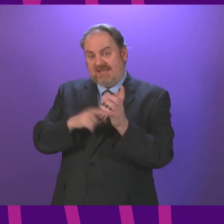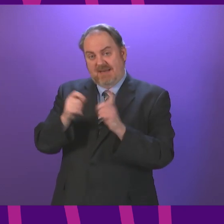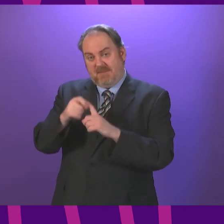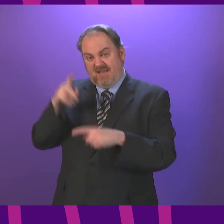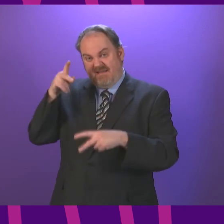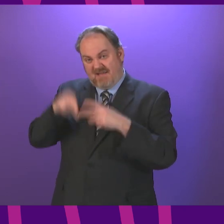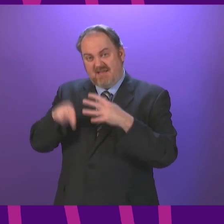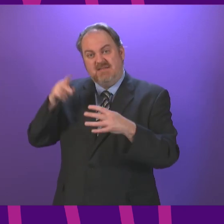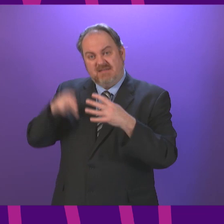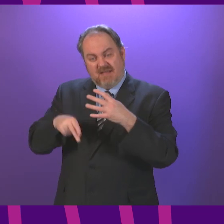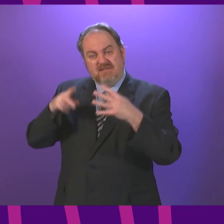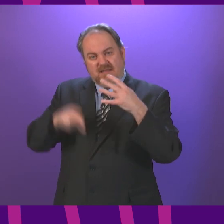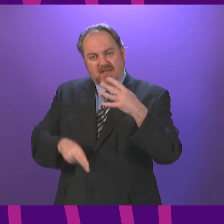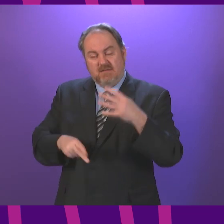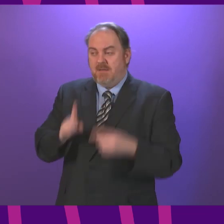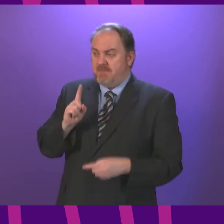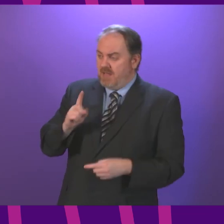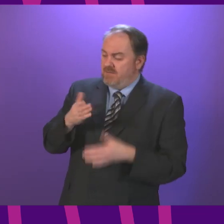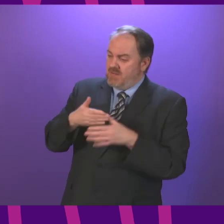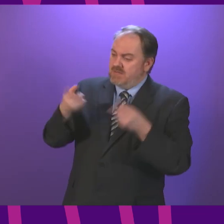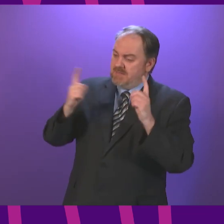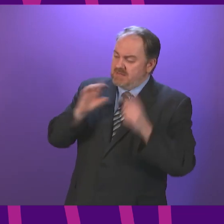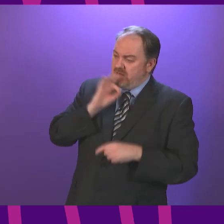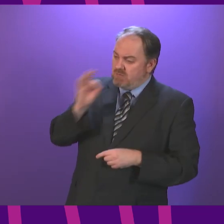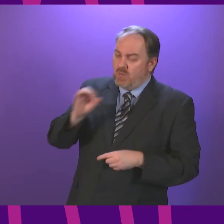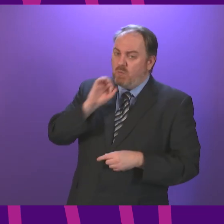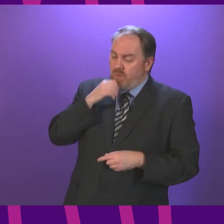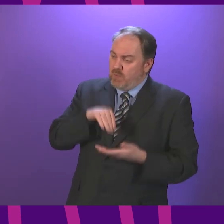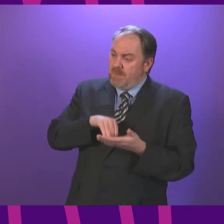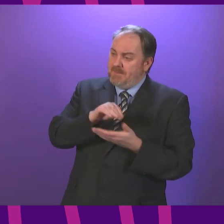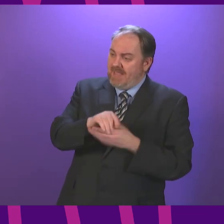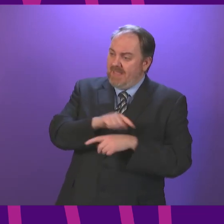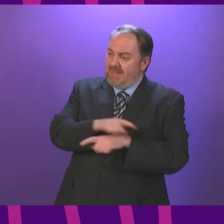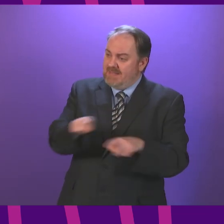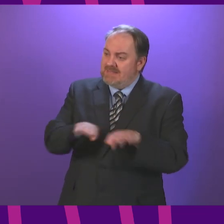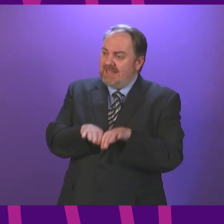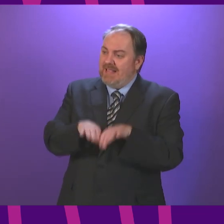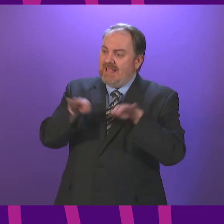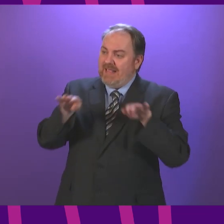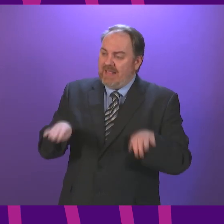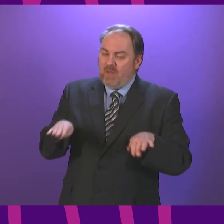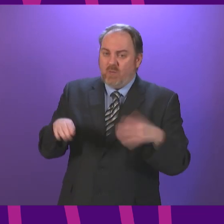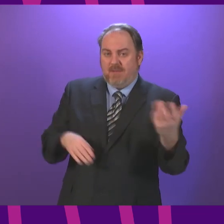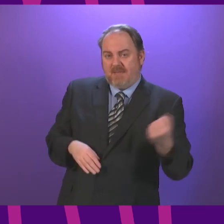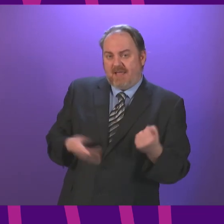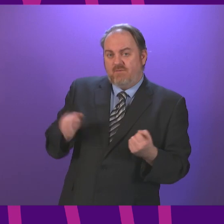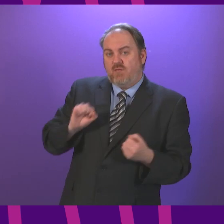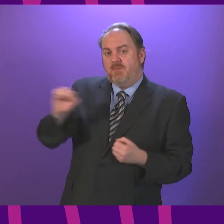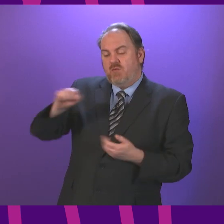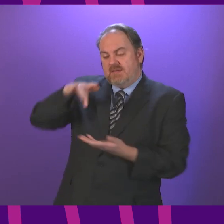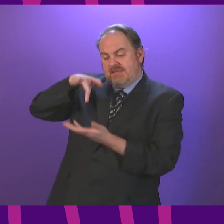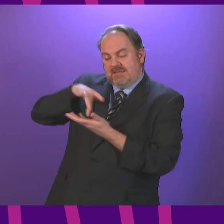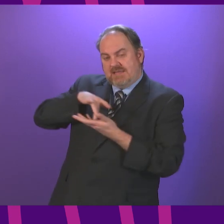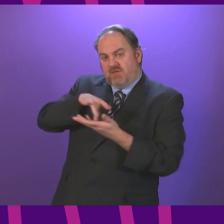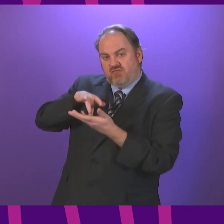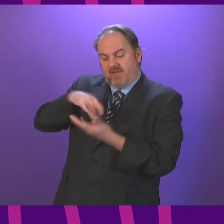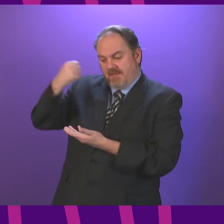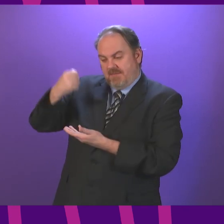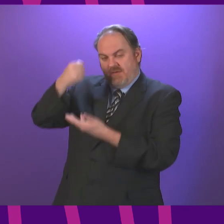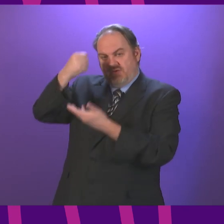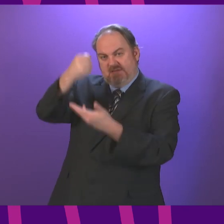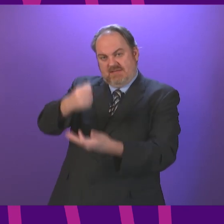So will the First Minister commit to paying these equal pay claims from her central budget so the women workers of